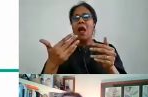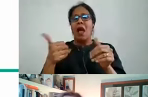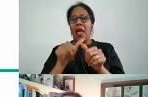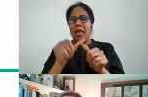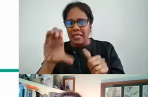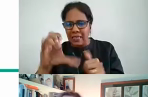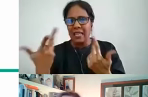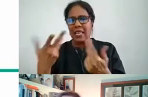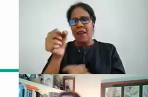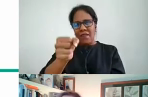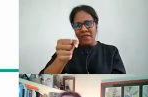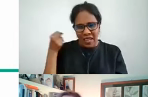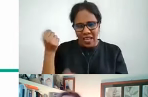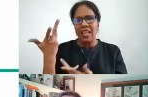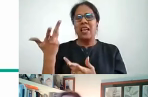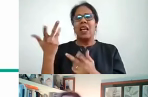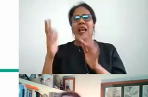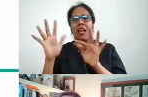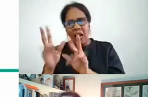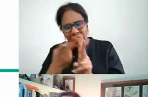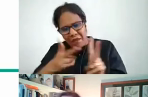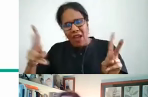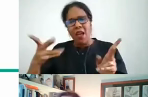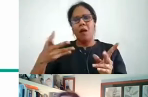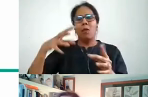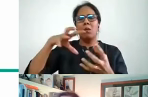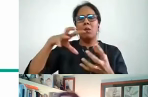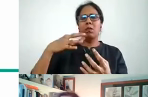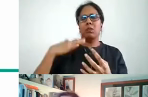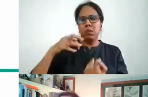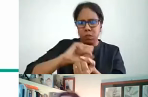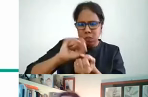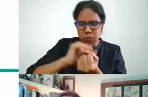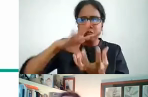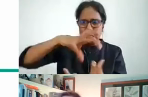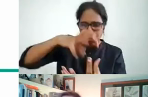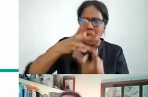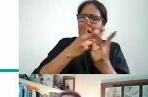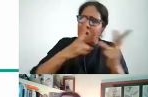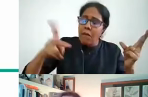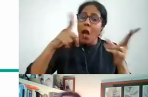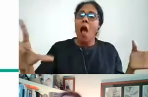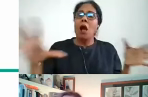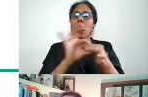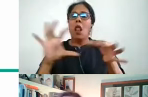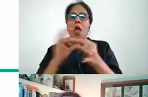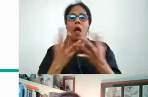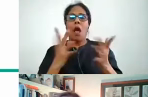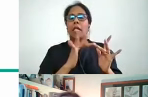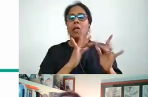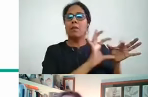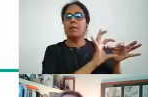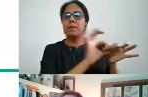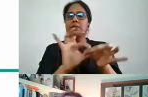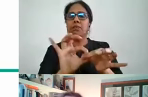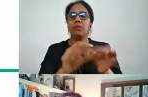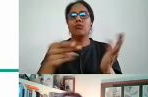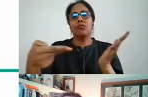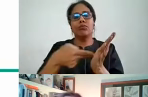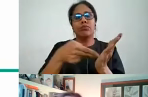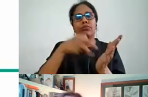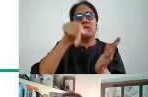periodically chip data up to the network. It's another for the network to provide software updates or firmware updates